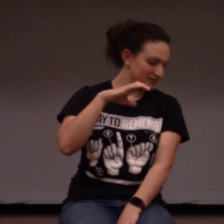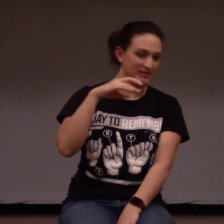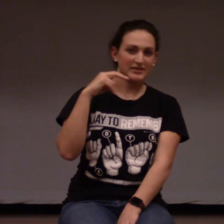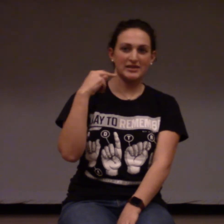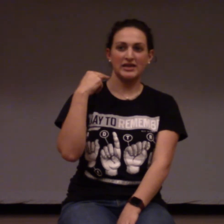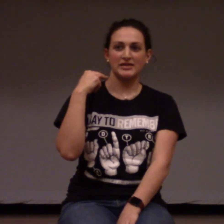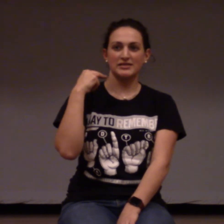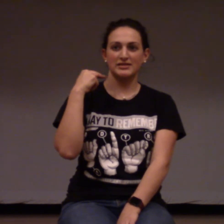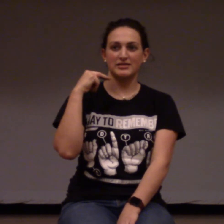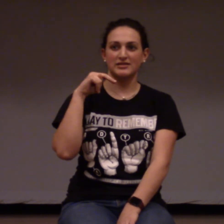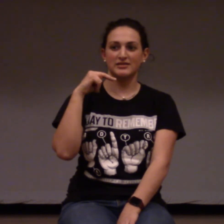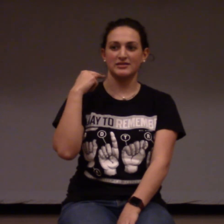niece,